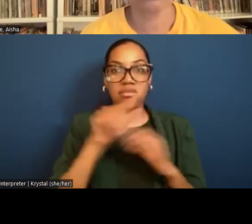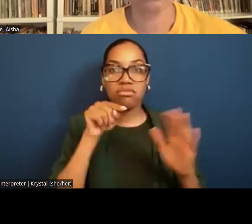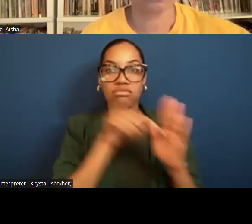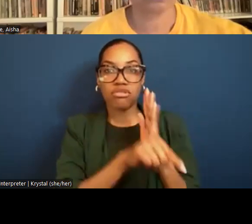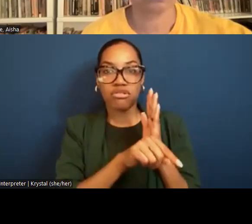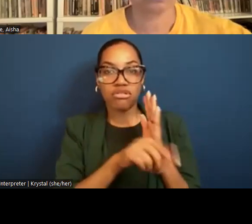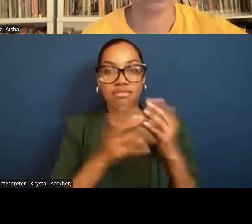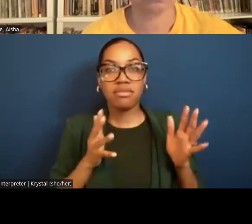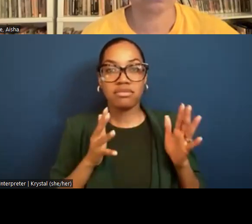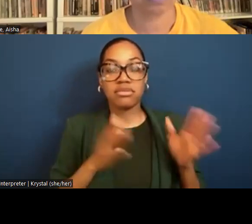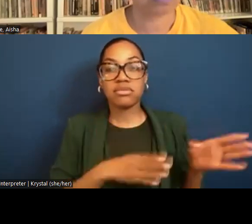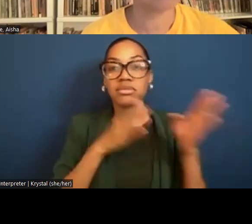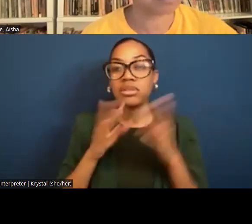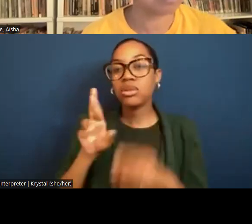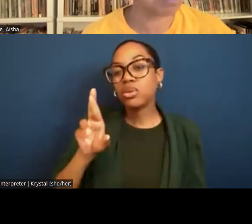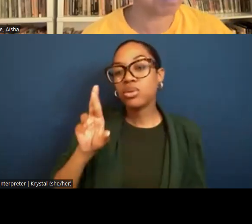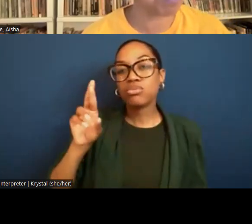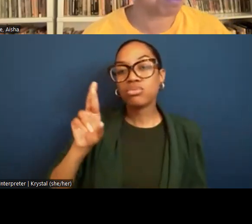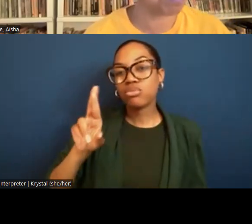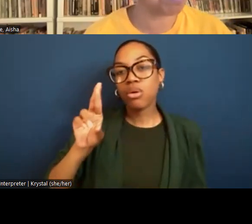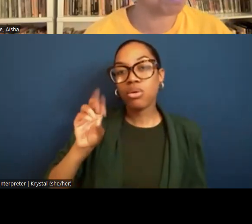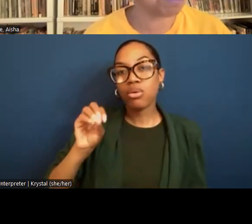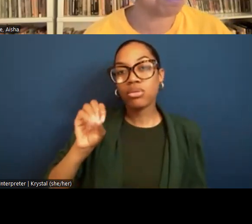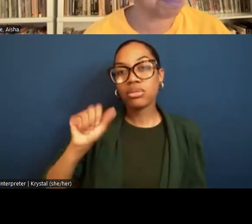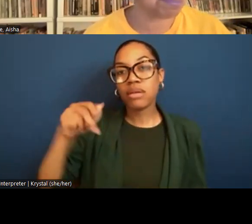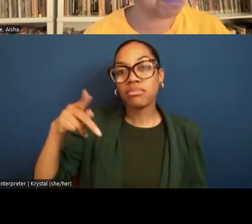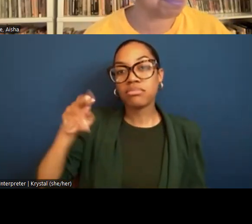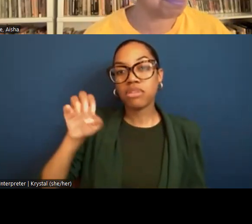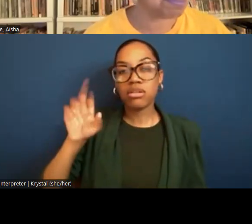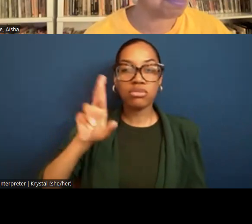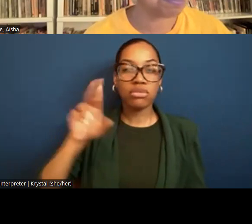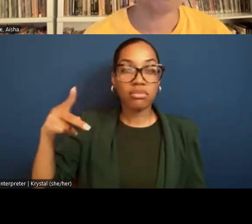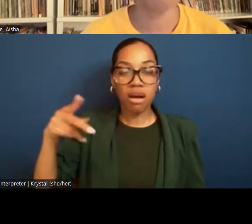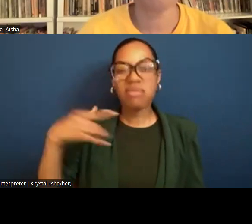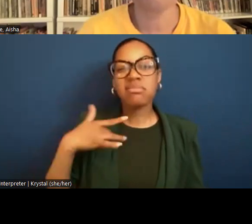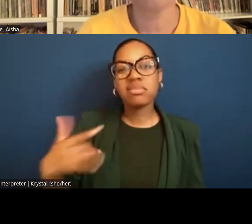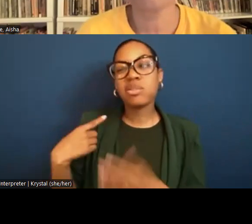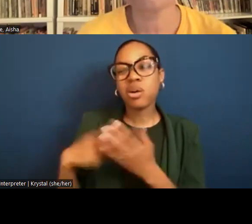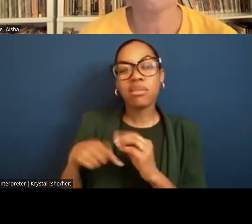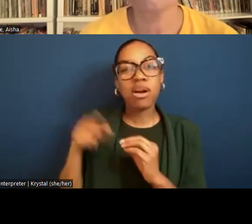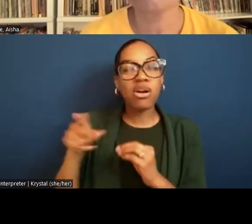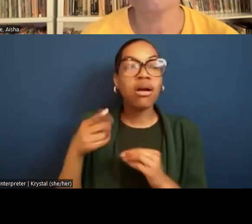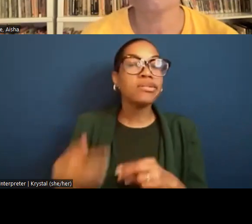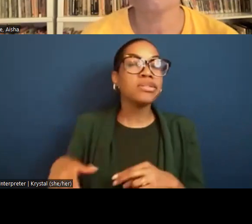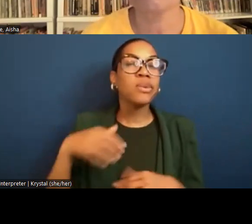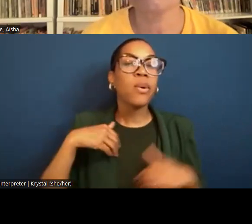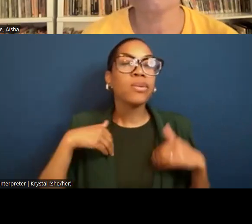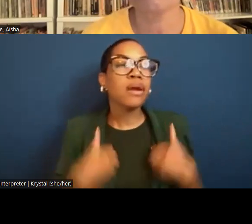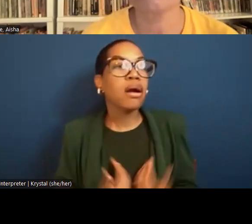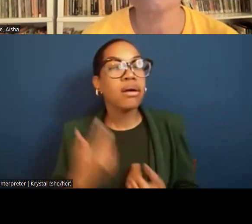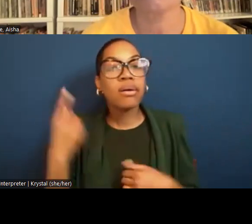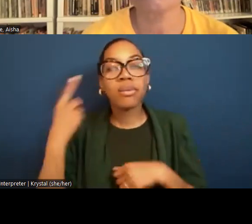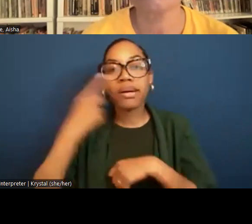as a woman who is very tired and sat down one day on a bus, and not the actual reality of her being a part of a well-planned,